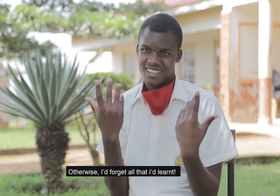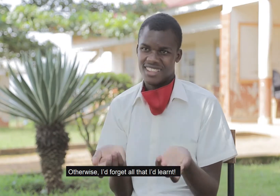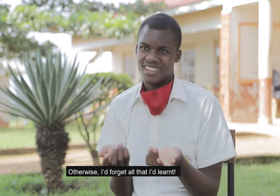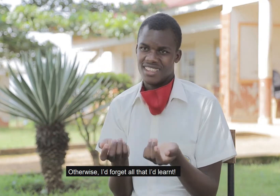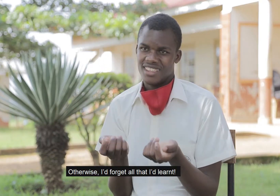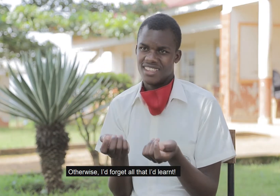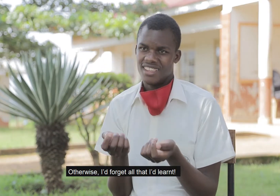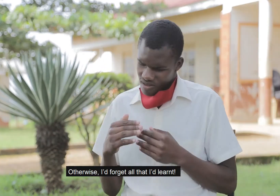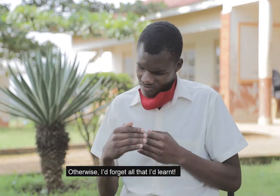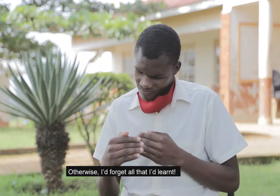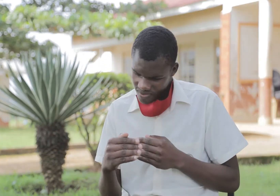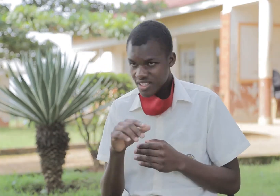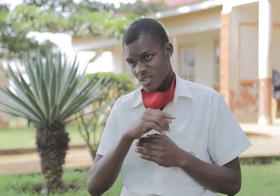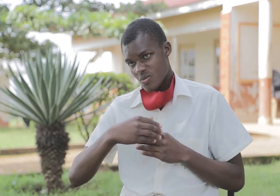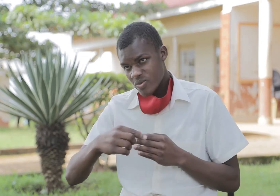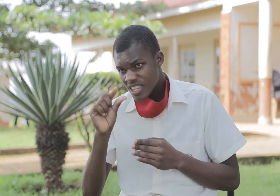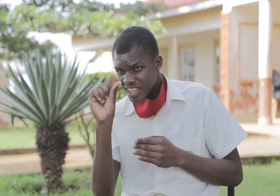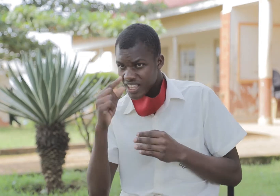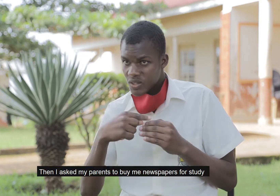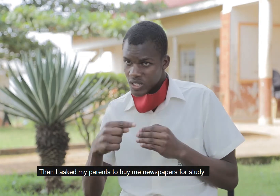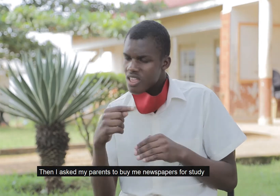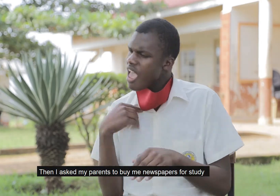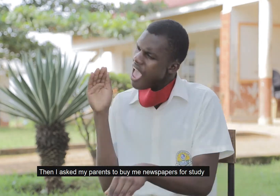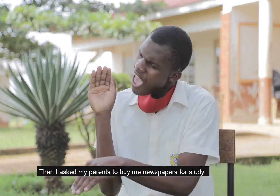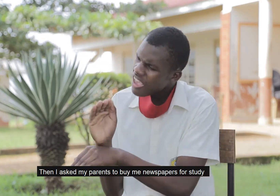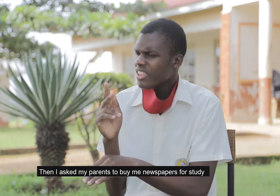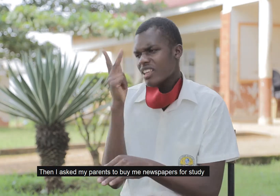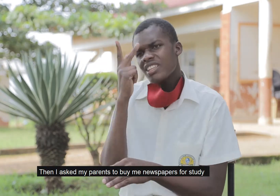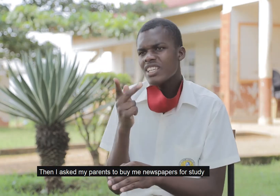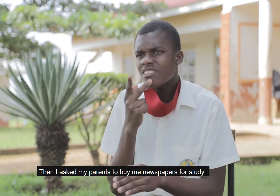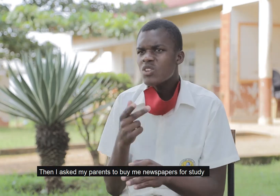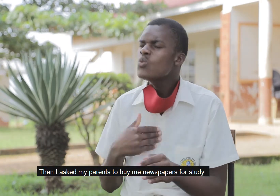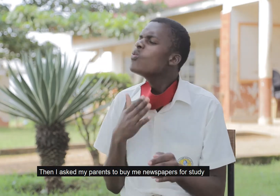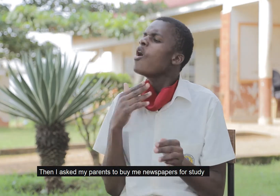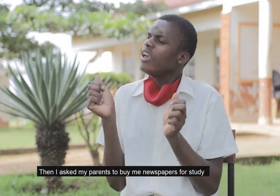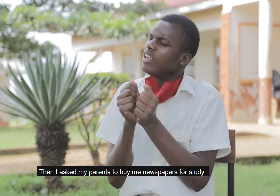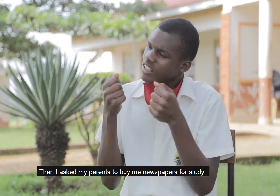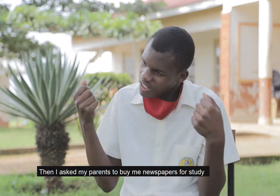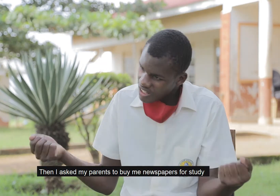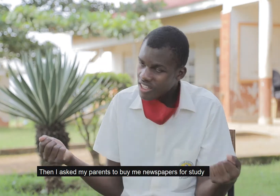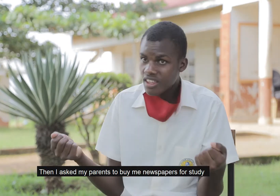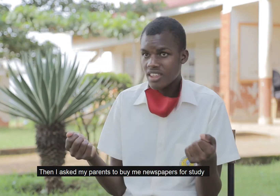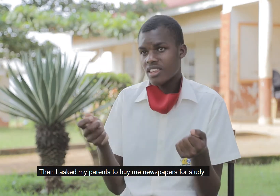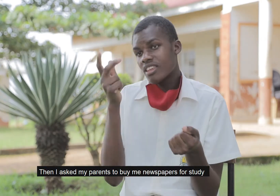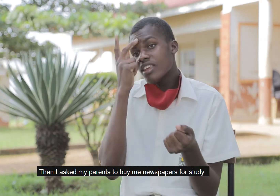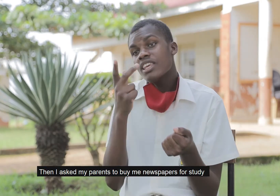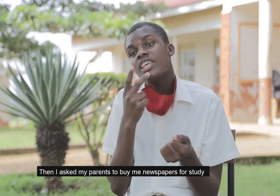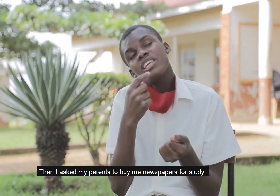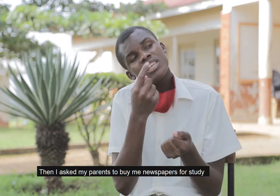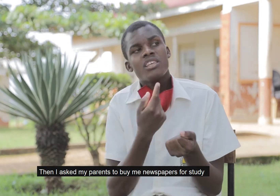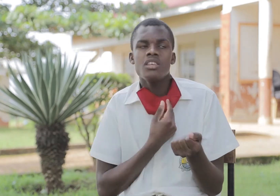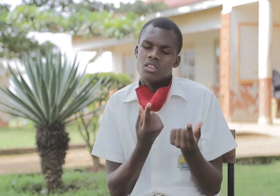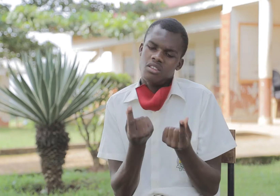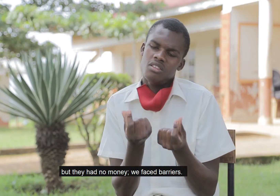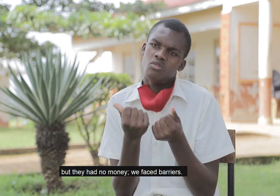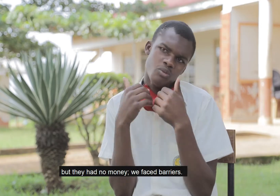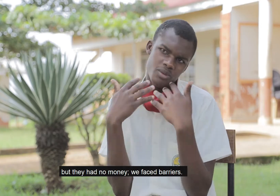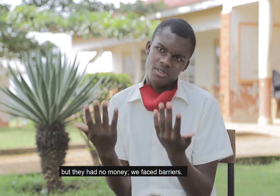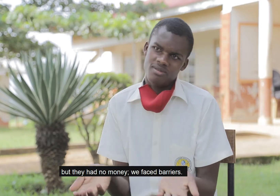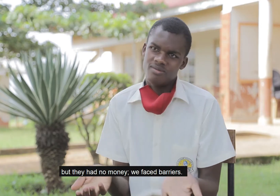had planned. Then I asked my parents to buy me newspapers for study, but they had no